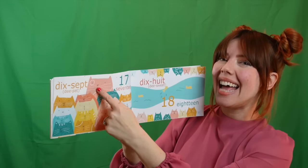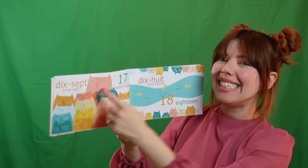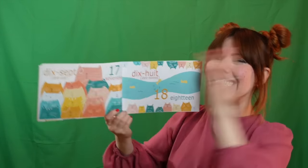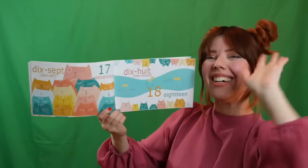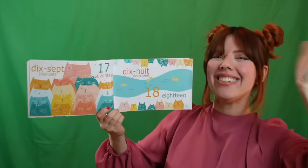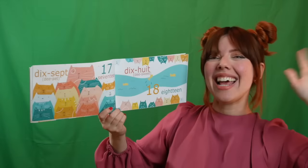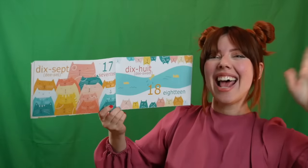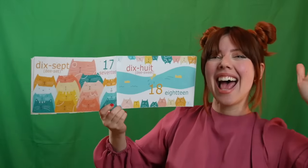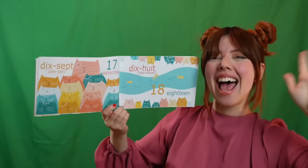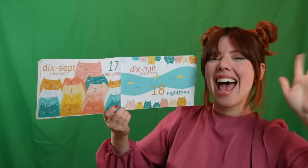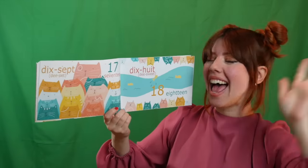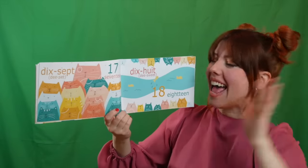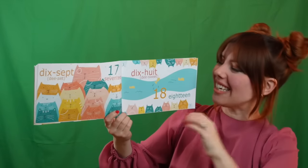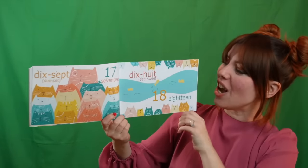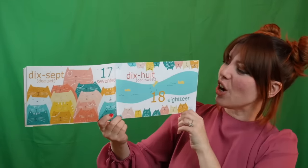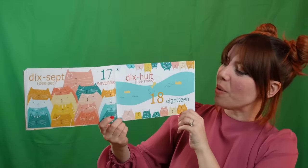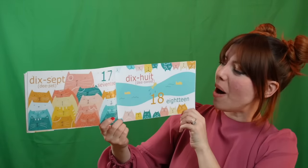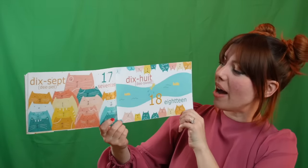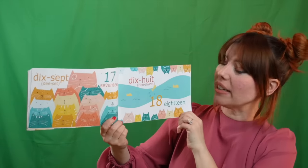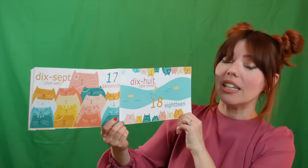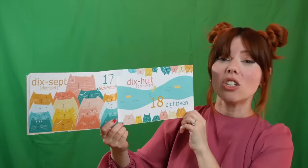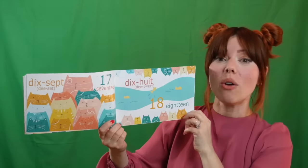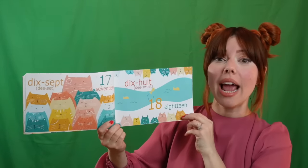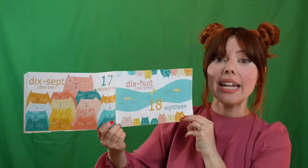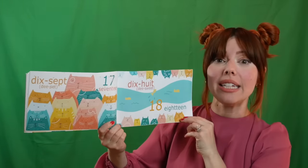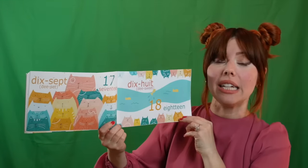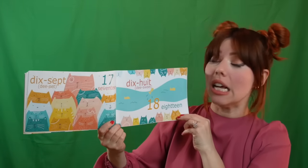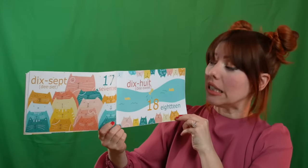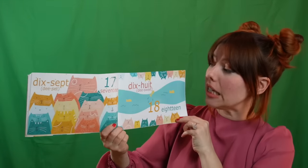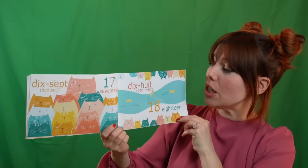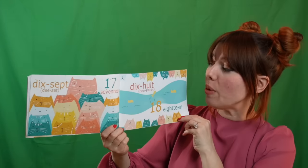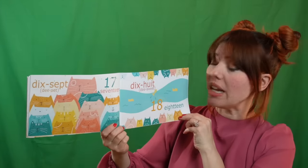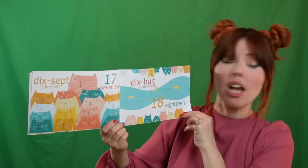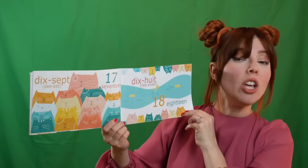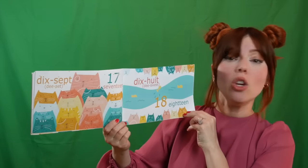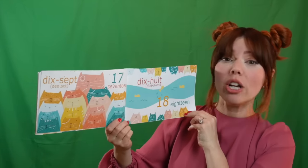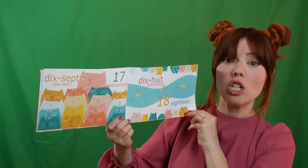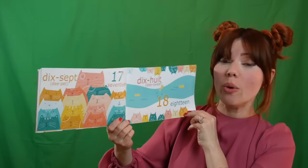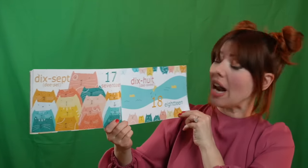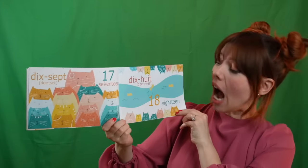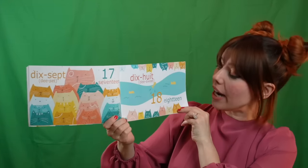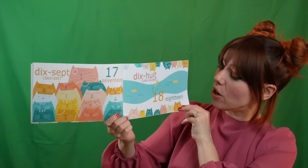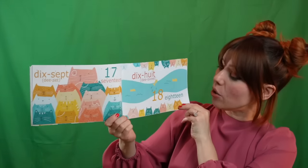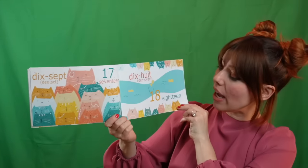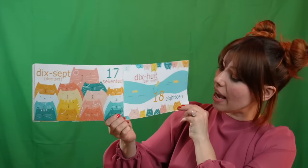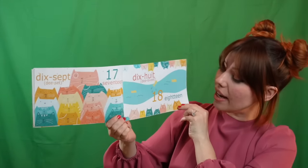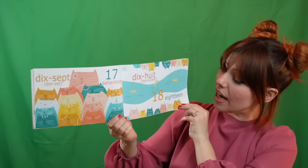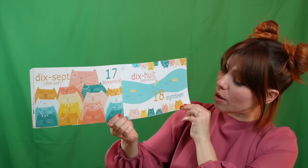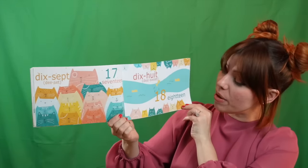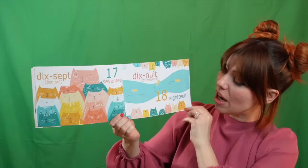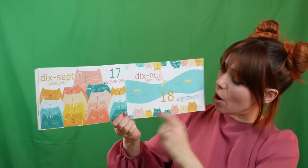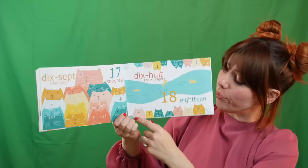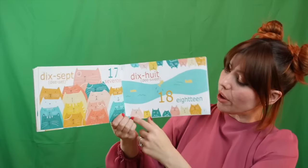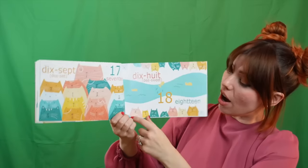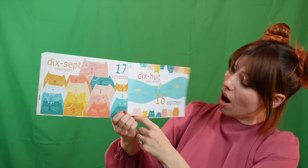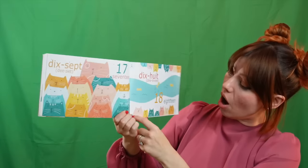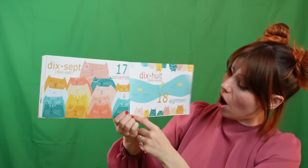17. You did it. Come on, let's go to 18. This sweet. You can do it. I know you can. Here we go. 1,